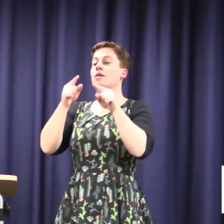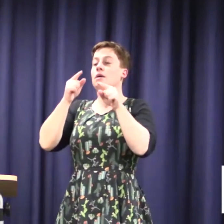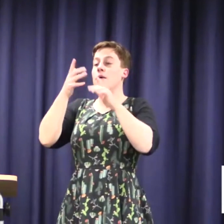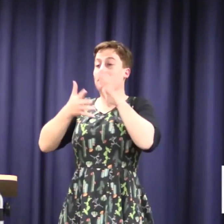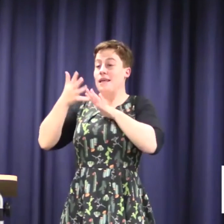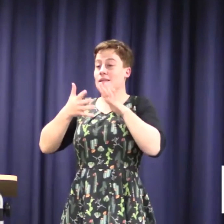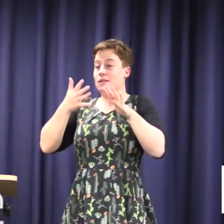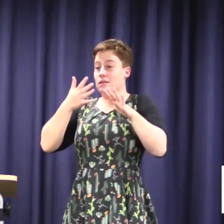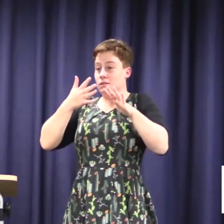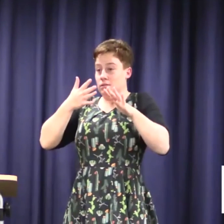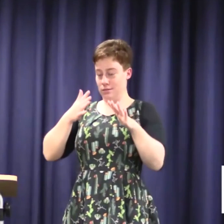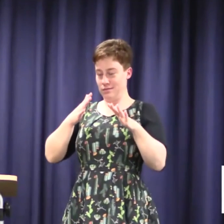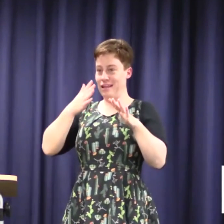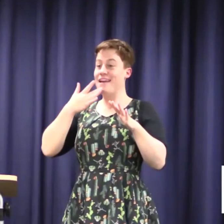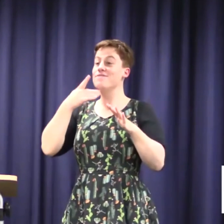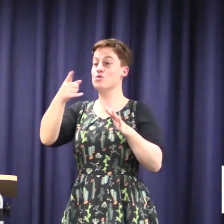Okay.